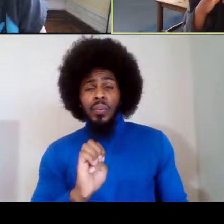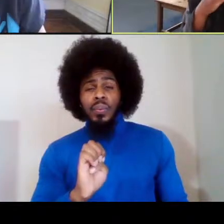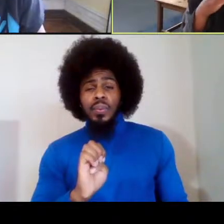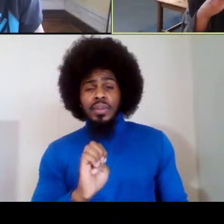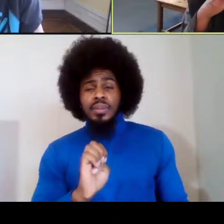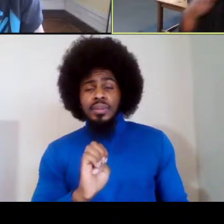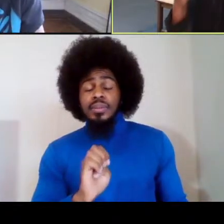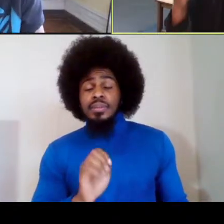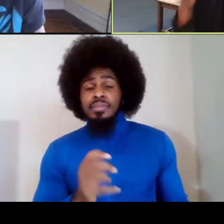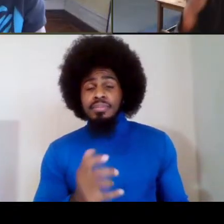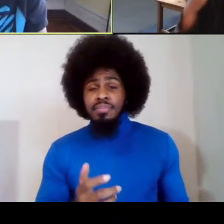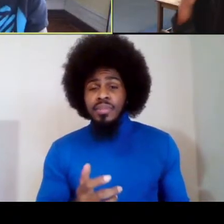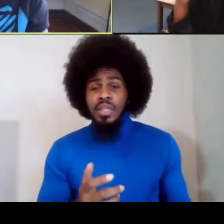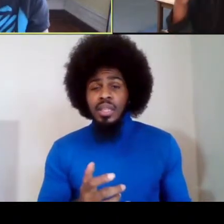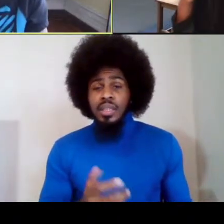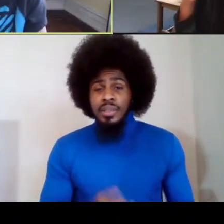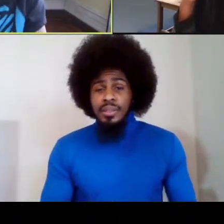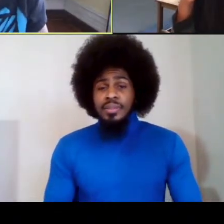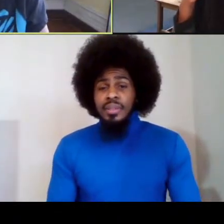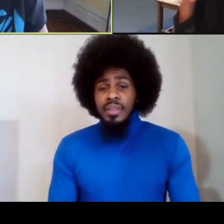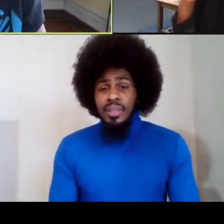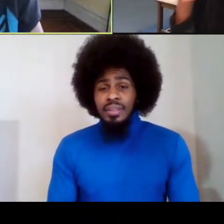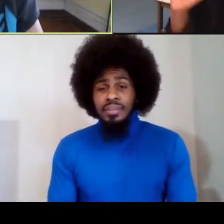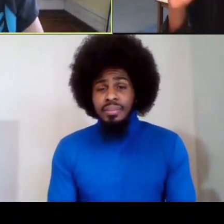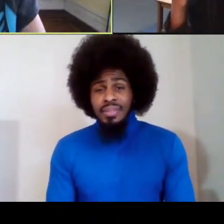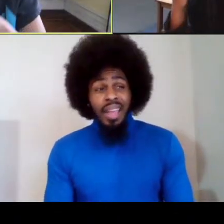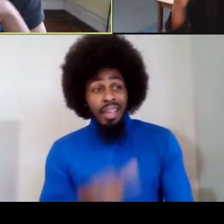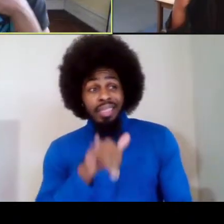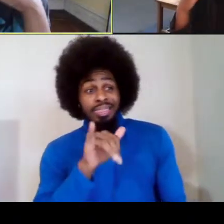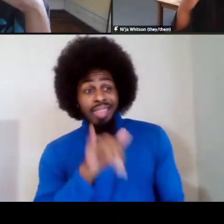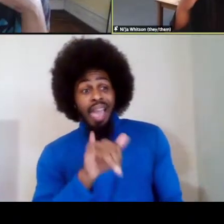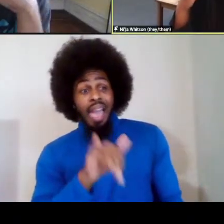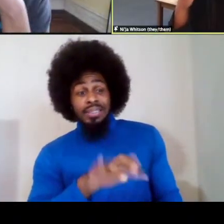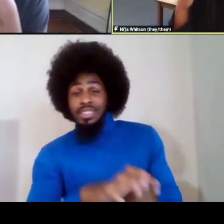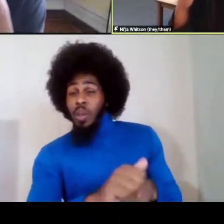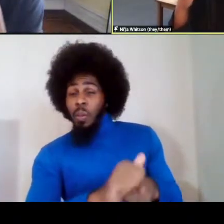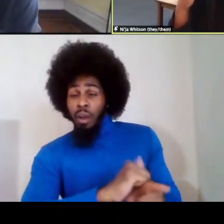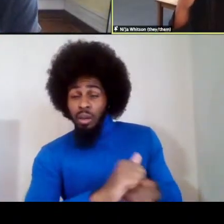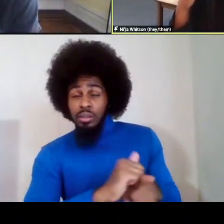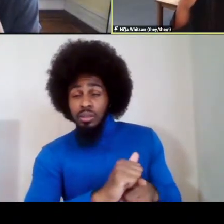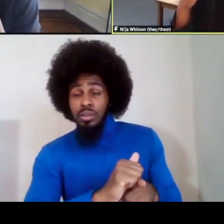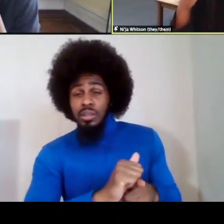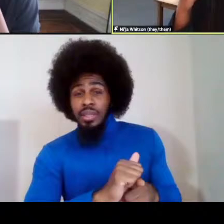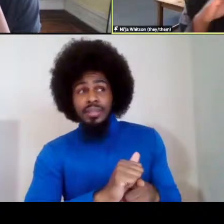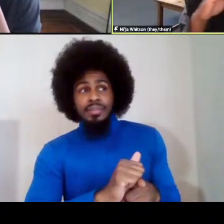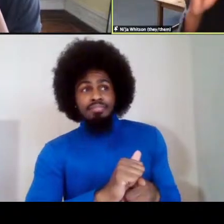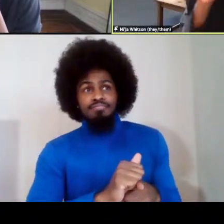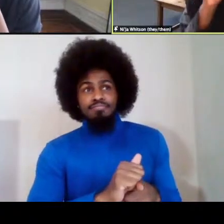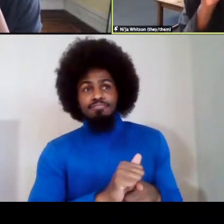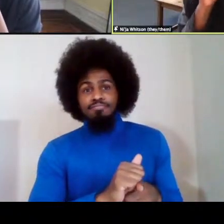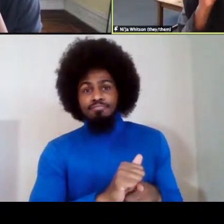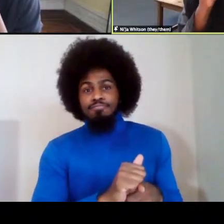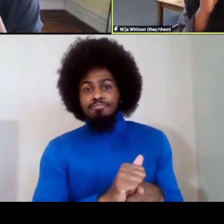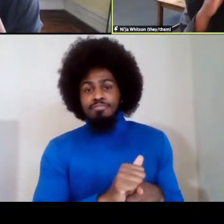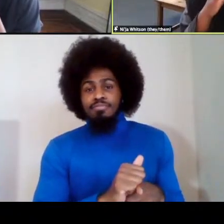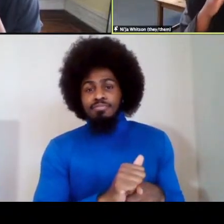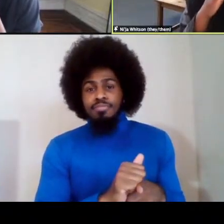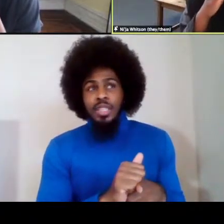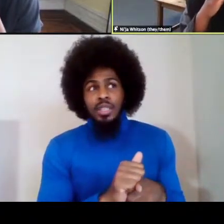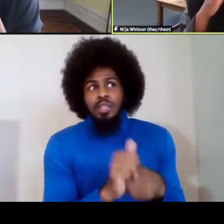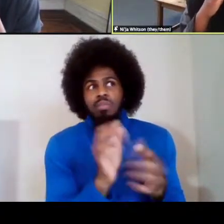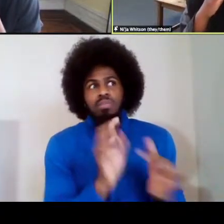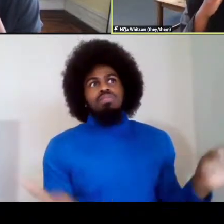place. That, right, as a practice, transforms that thing. It's been instrumental for